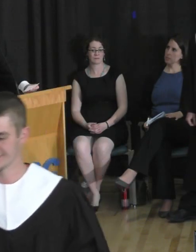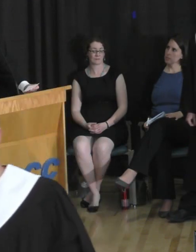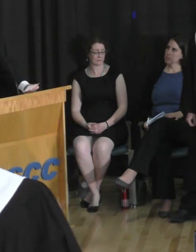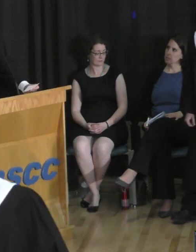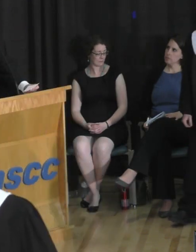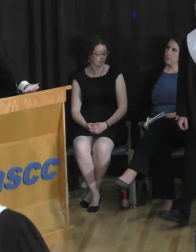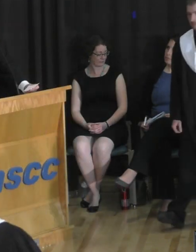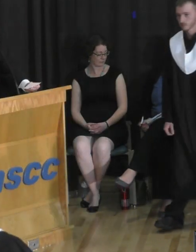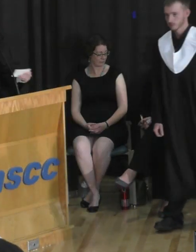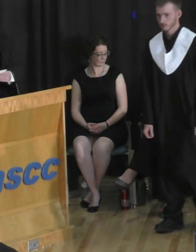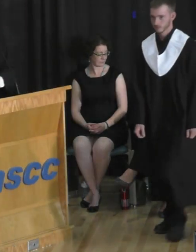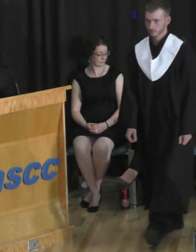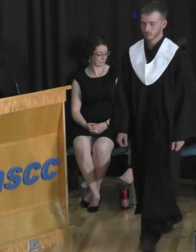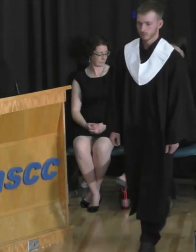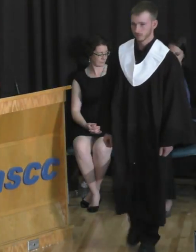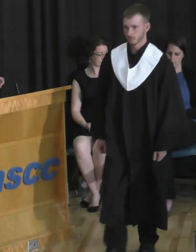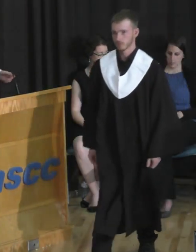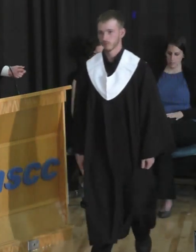Matthew Pulsifer.